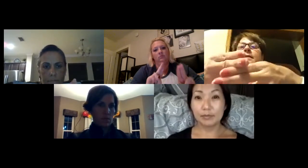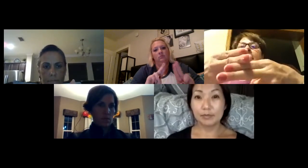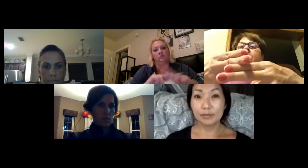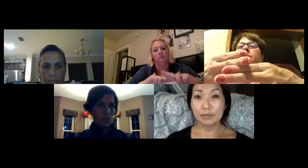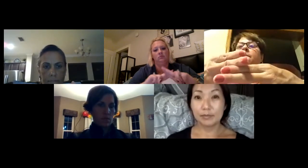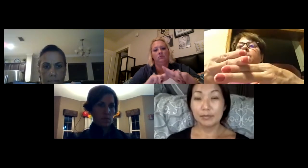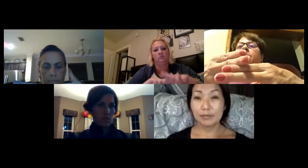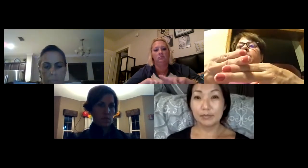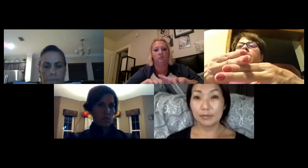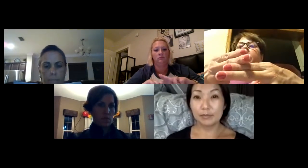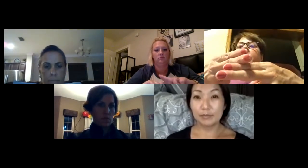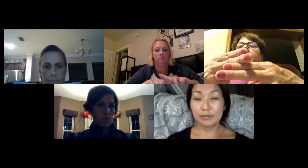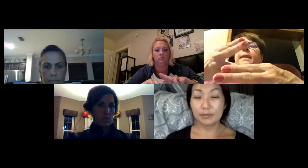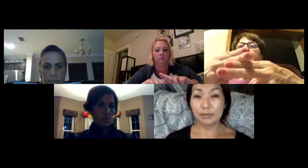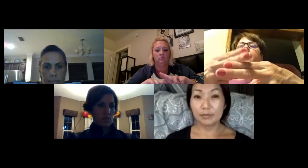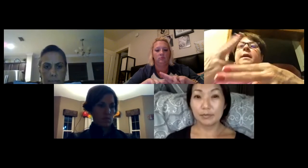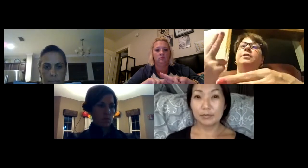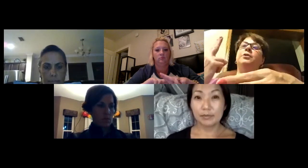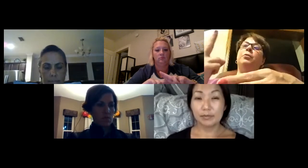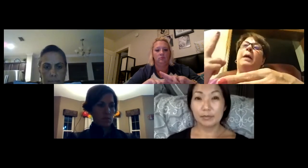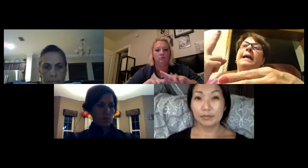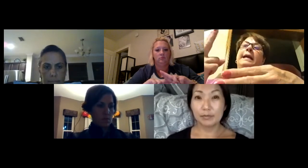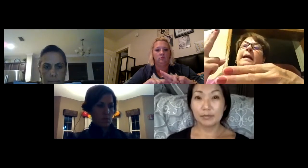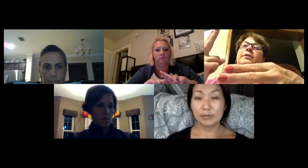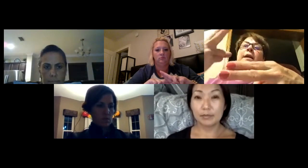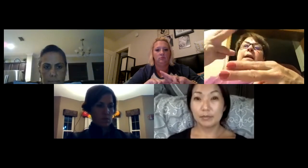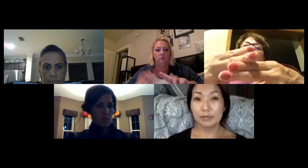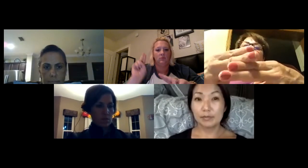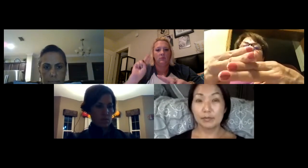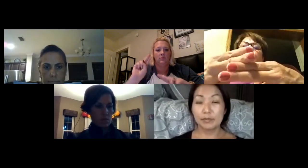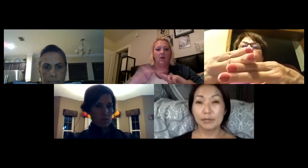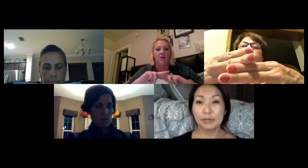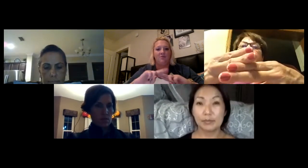name. Name. And it's your right hand, Jen, on top of the left.